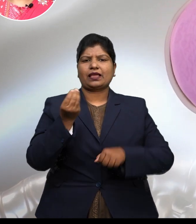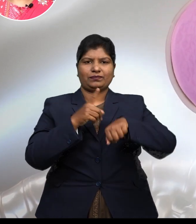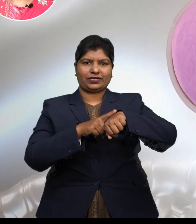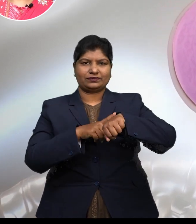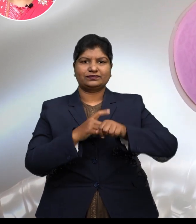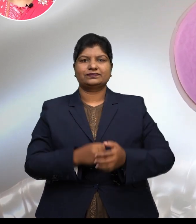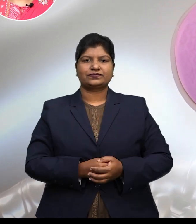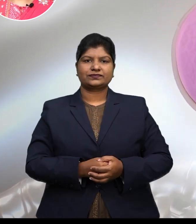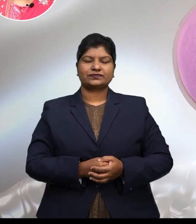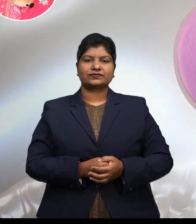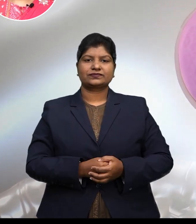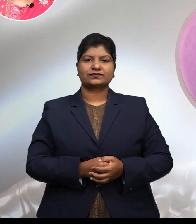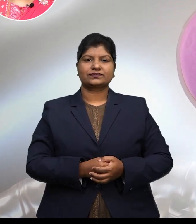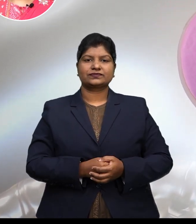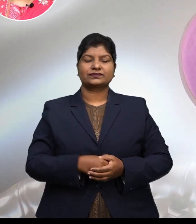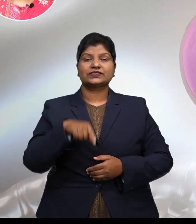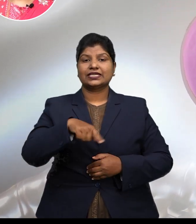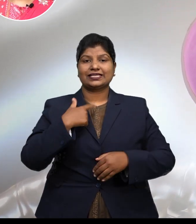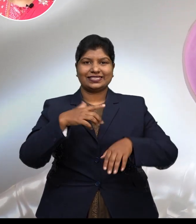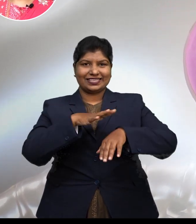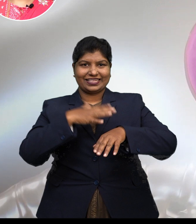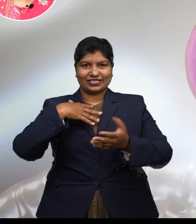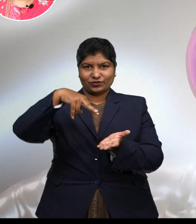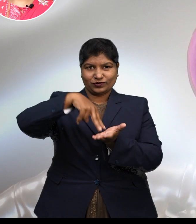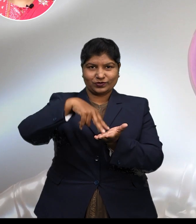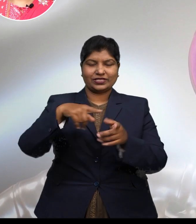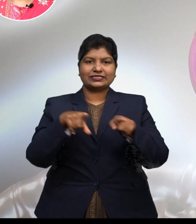Sometimes, the feet may come first,